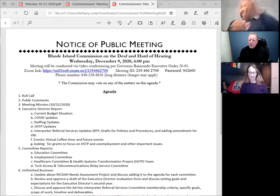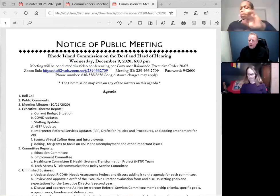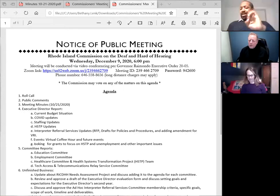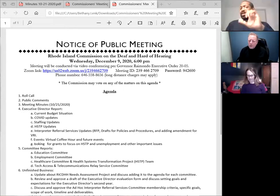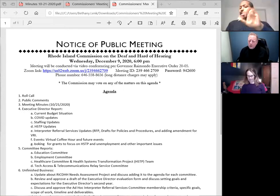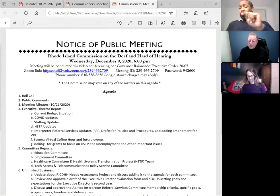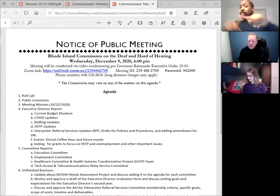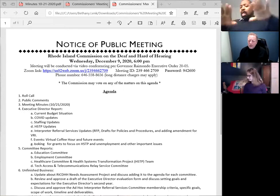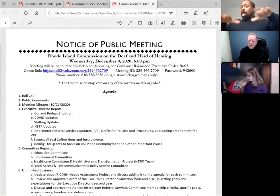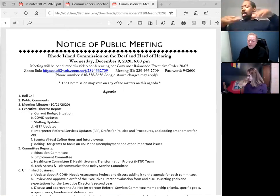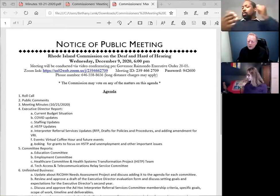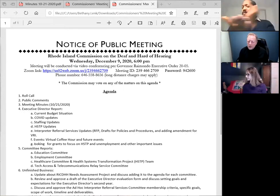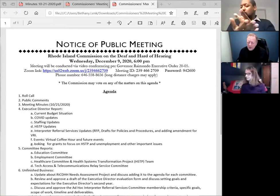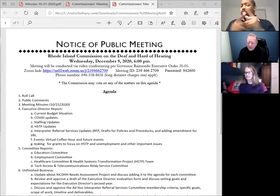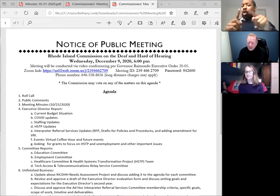warm welcome to